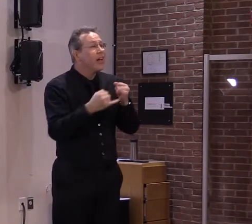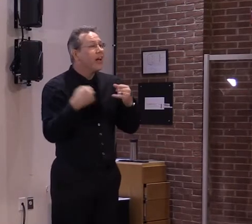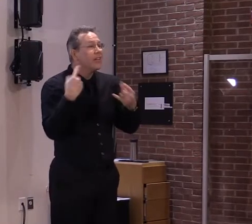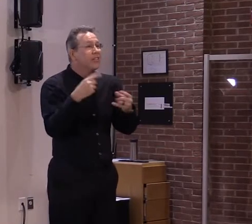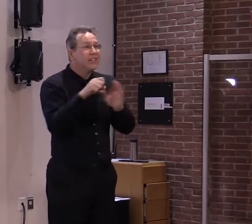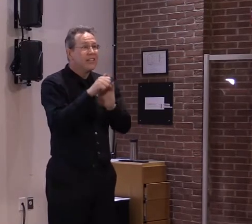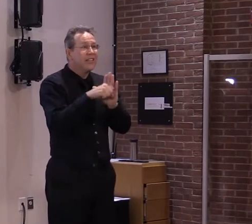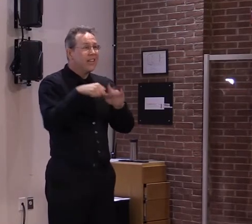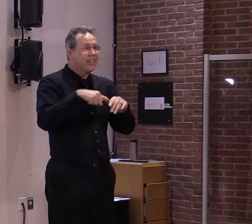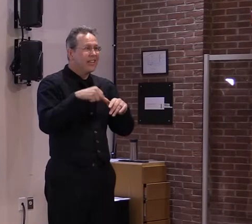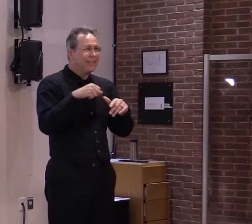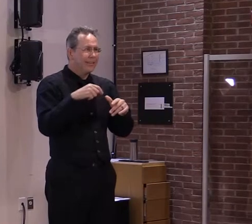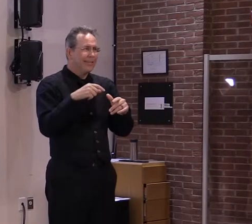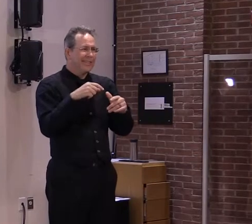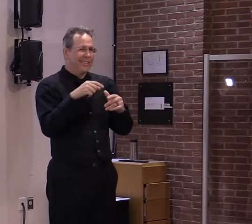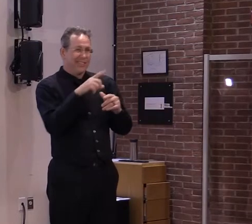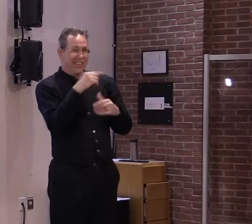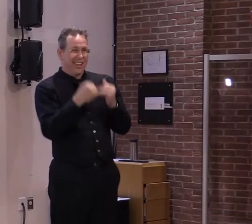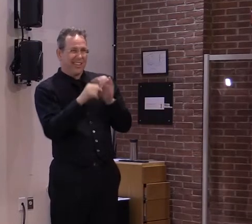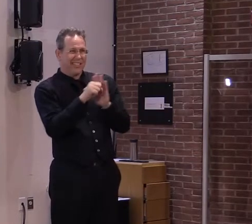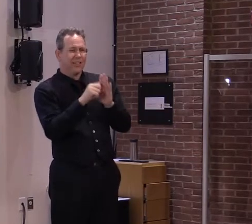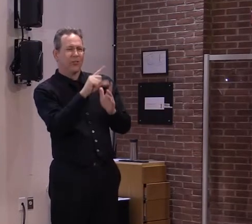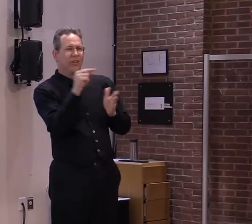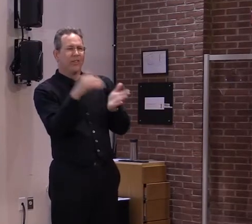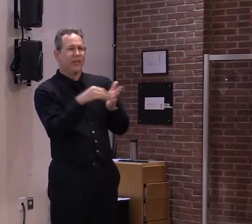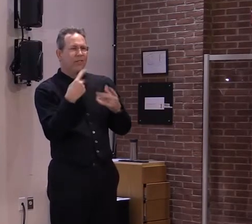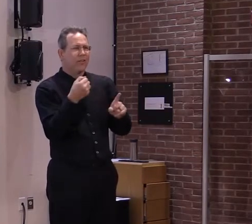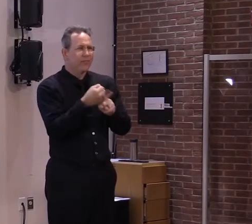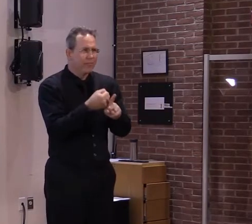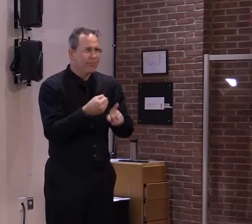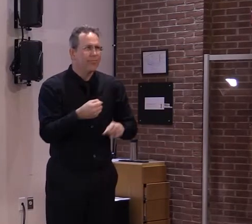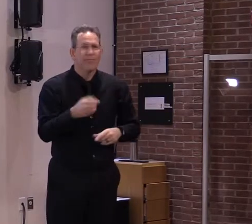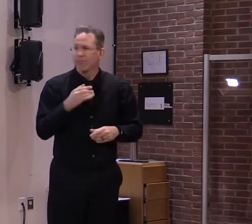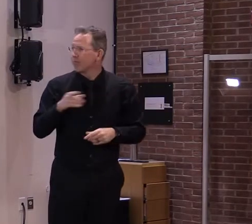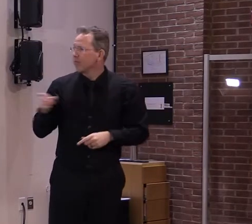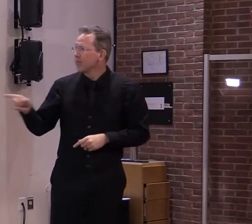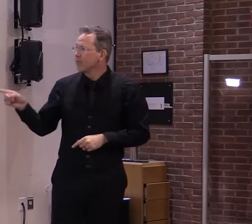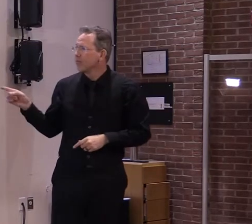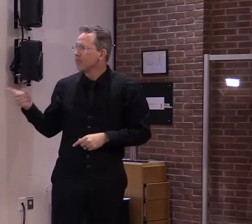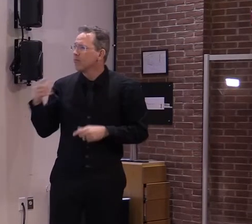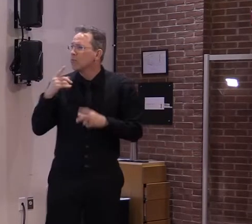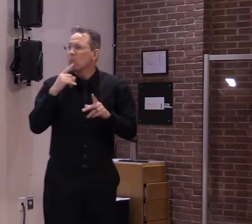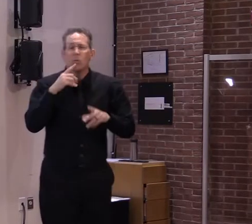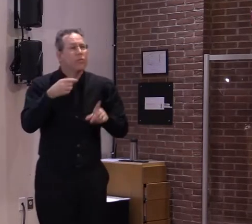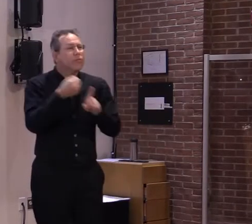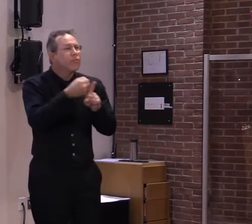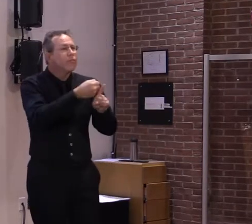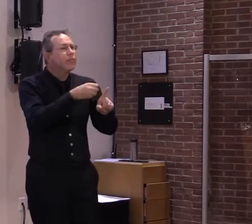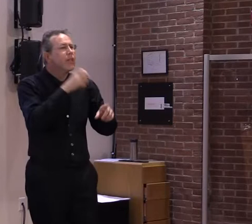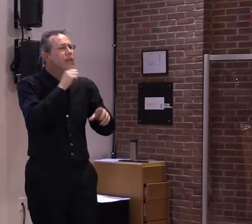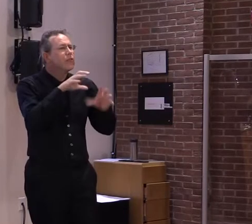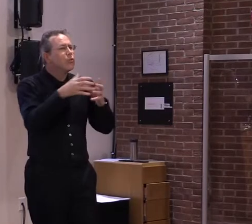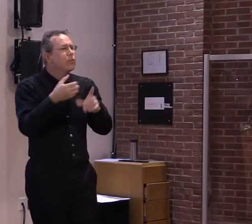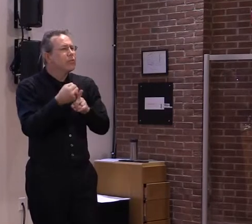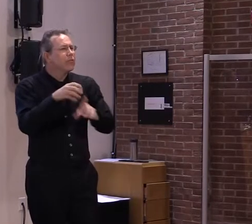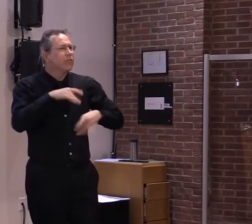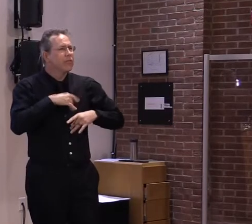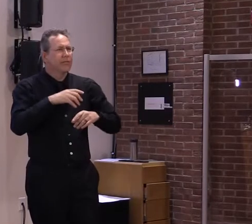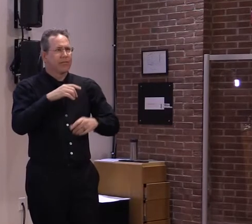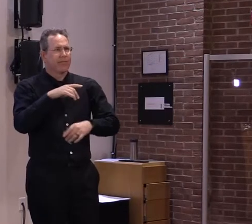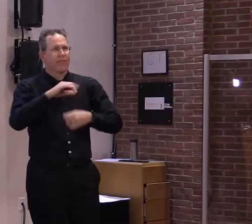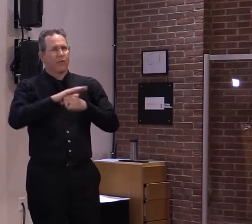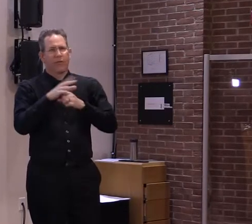milestone. Looking at our age demographics of recent cases, we see that we are continuing to trend younger in terms of the median